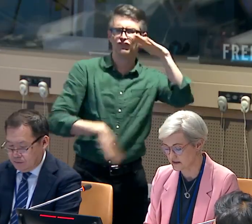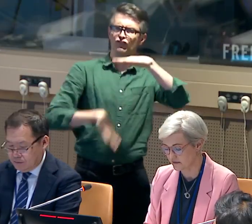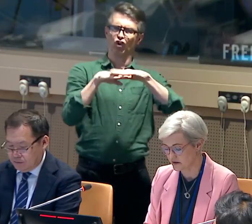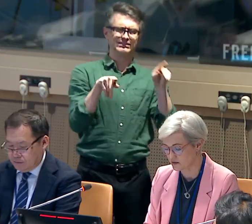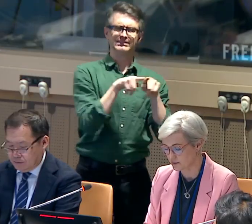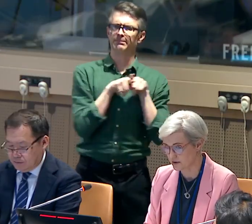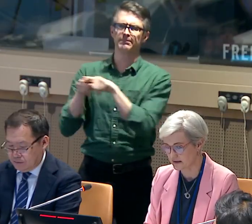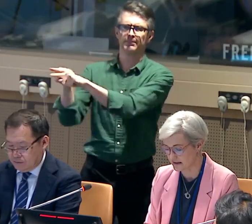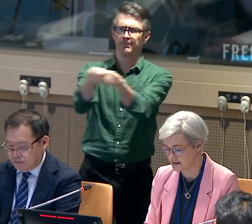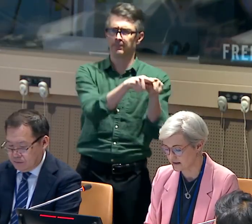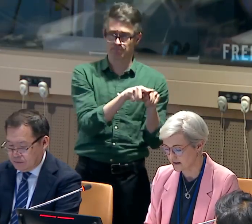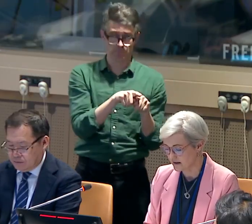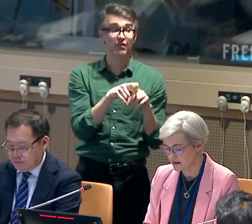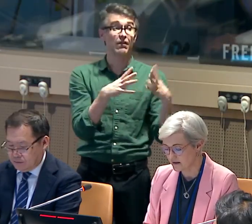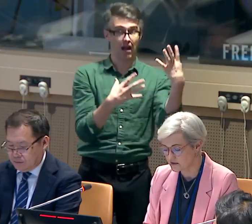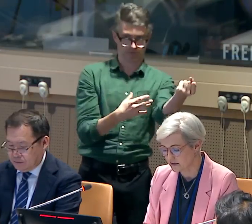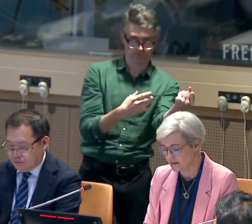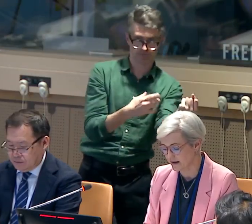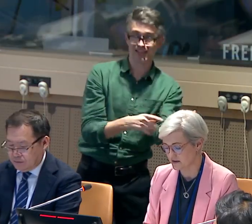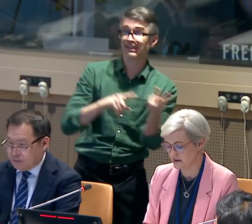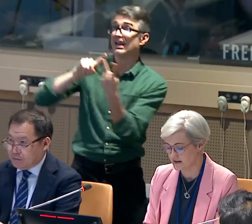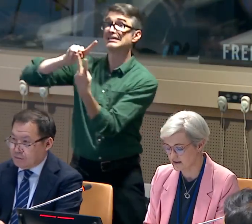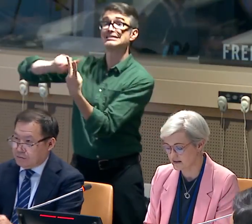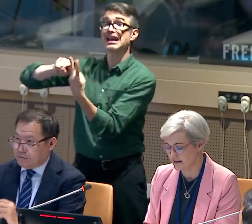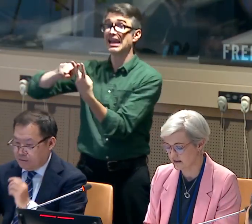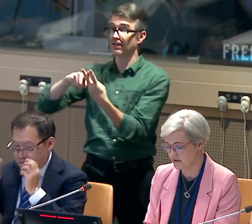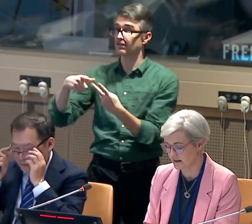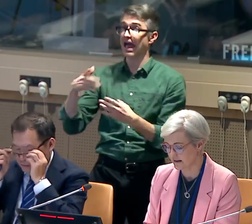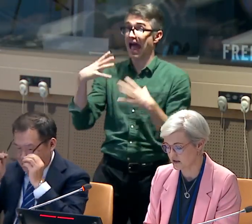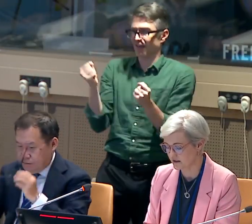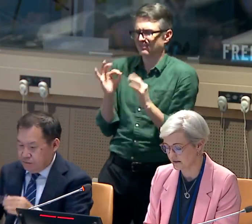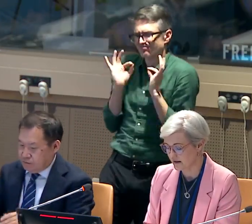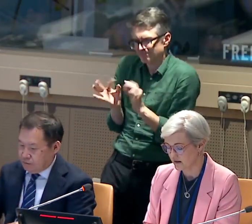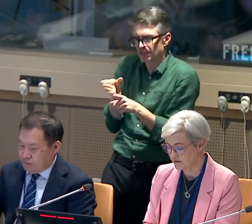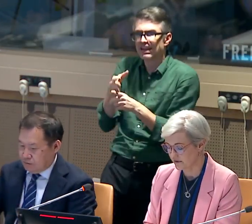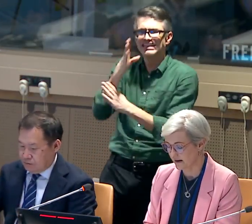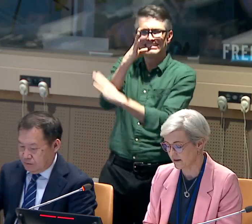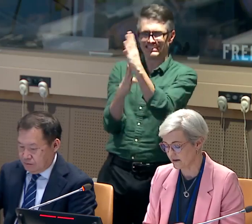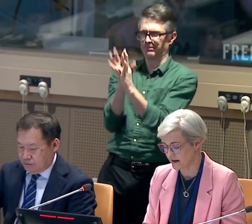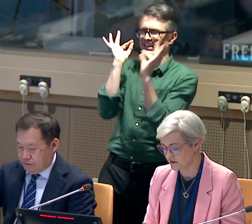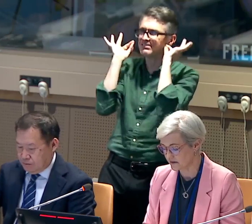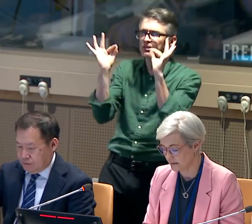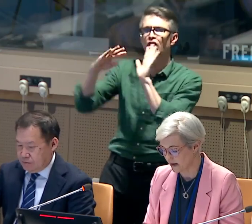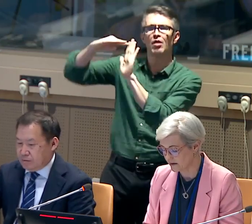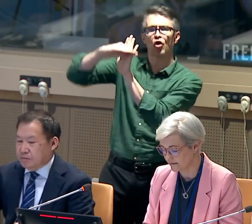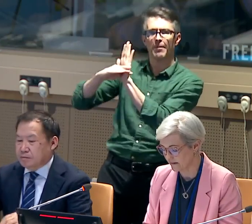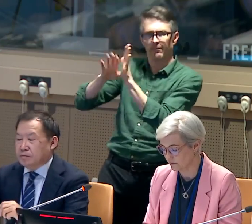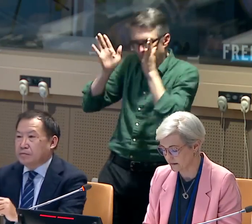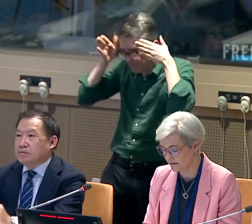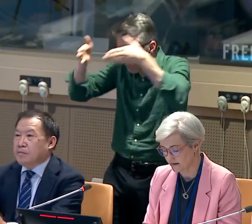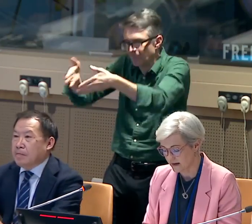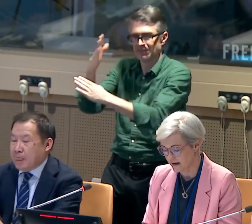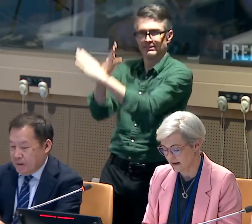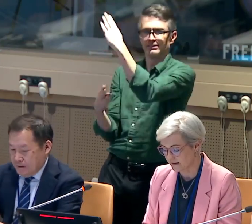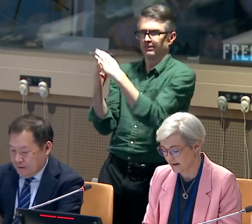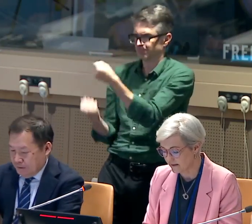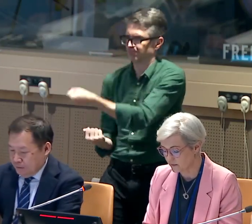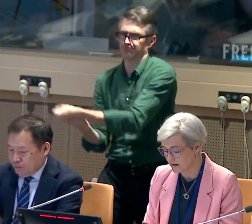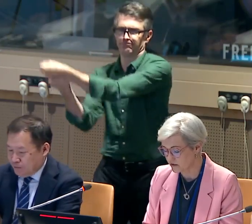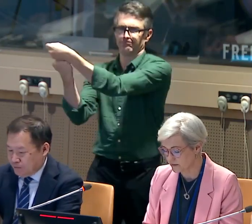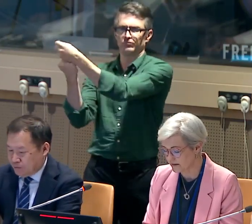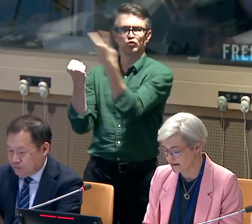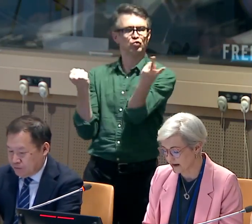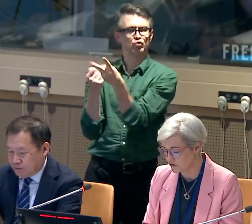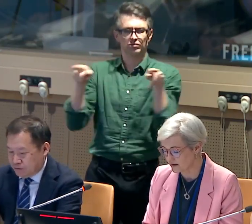and specific support needs. This requires consistent identification, fair and transparent assessments, and